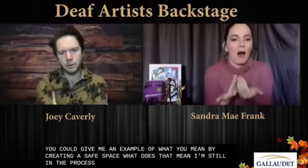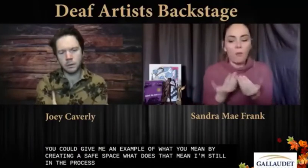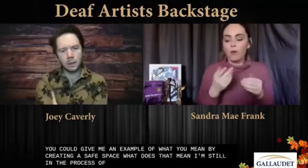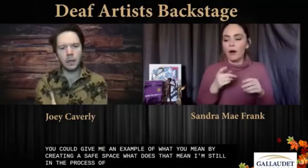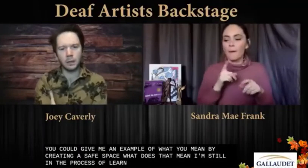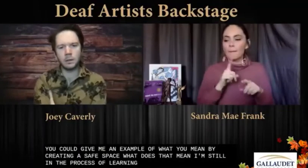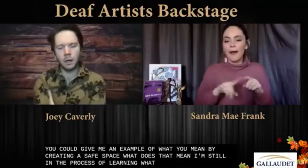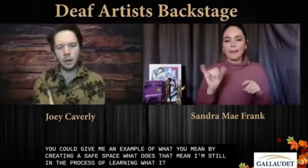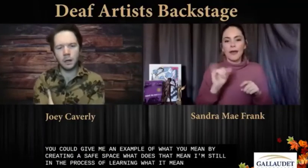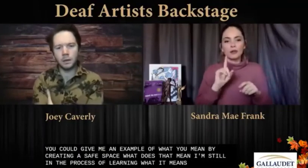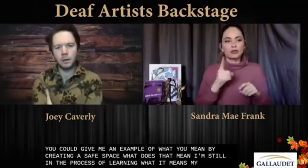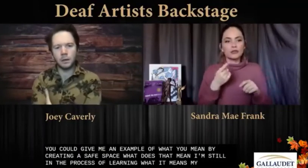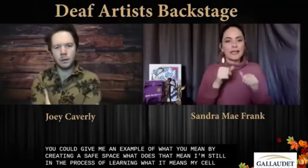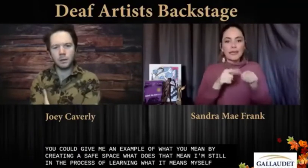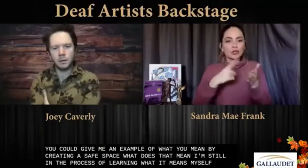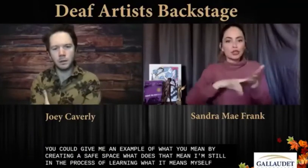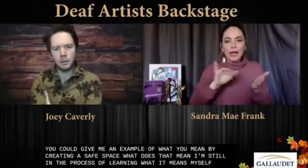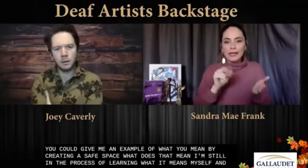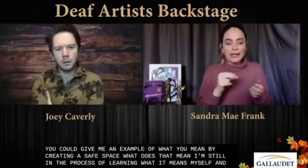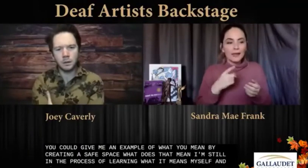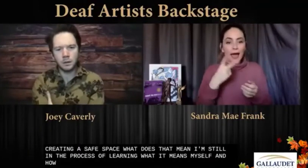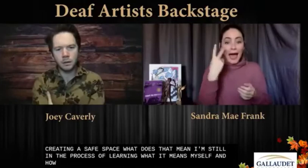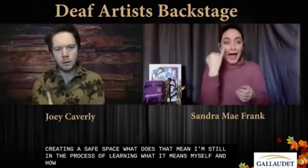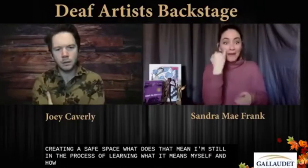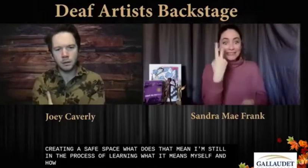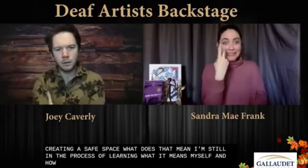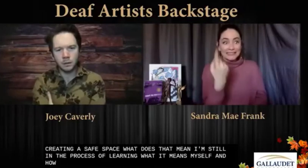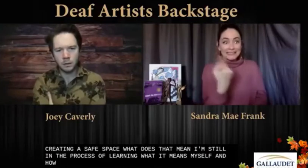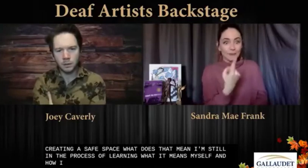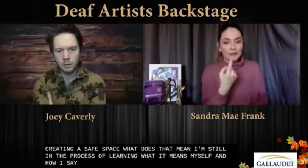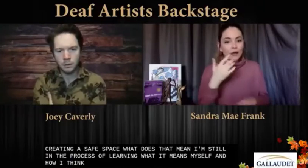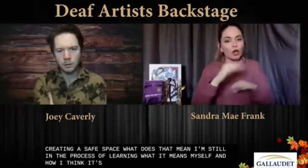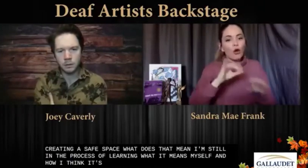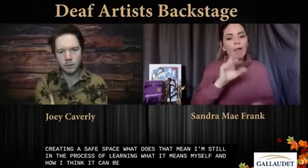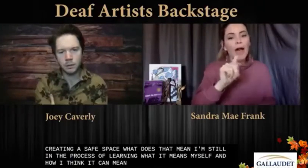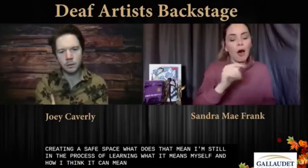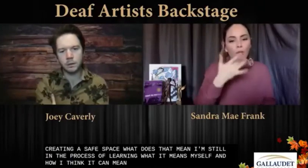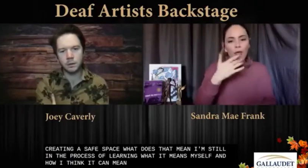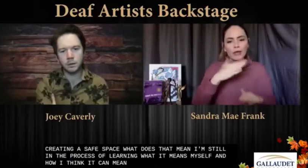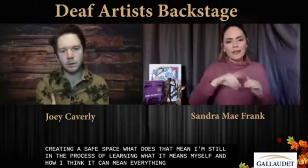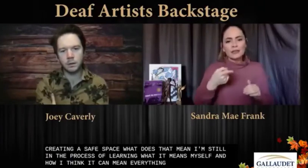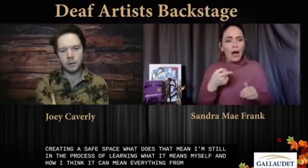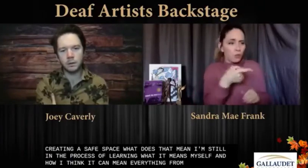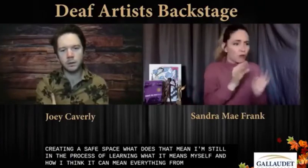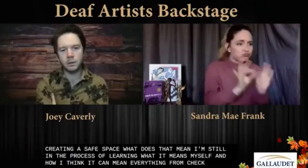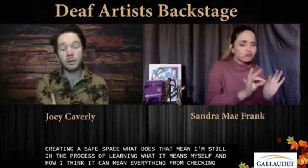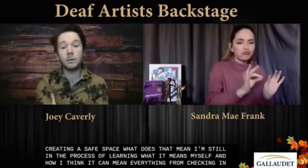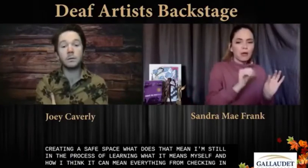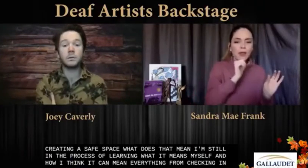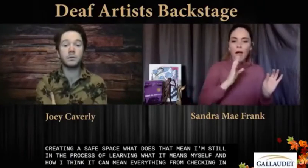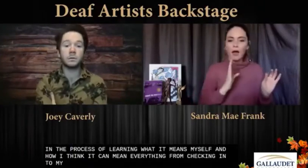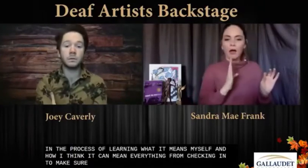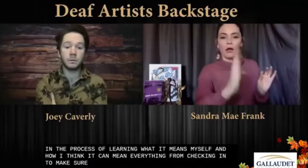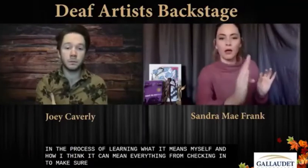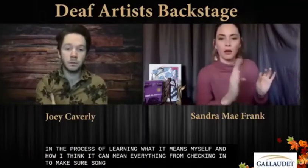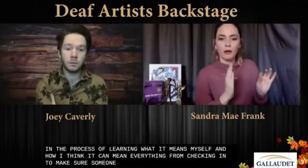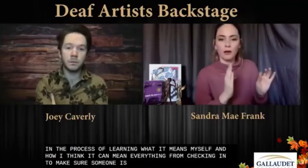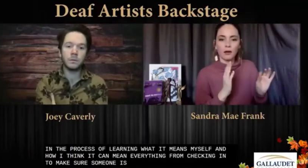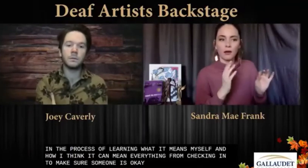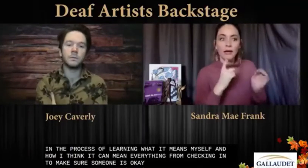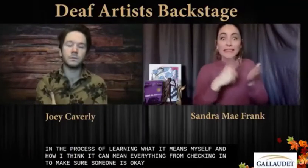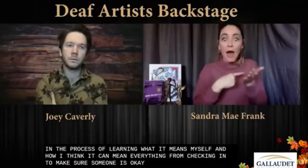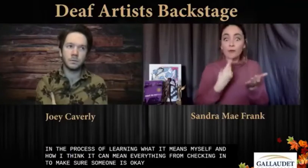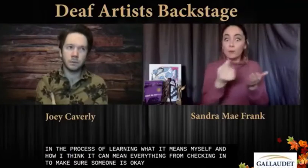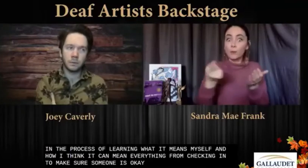process of learning what it means myself and how but I think it can mean everything from checking in to make sure someone is